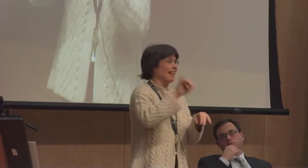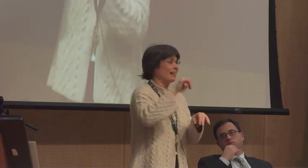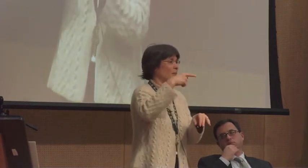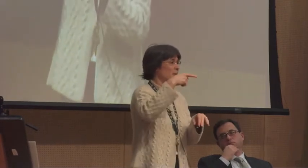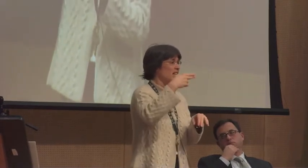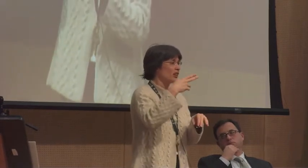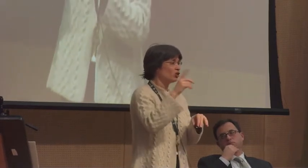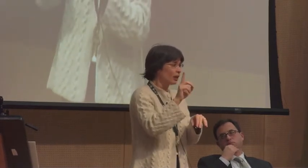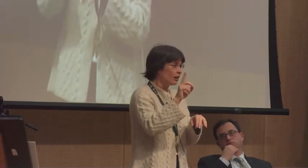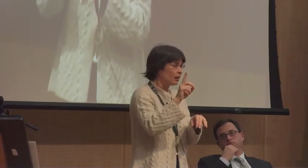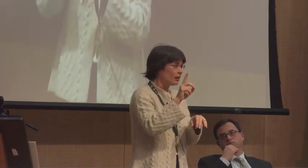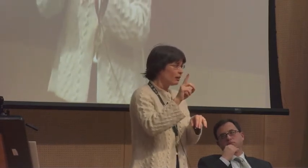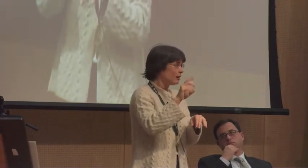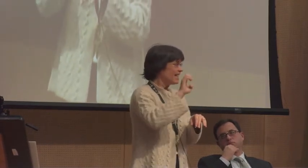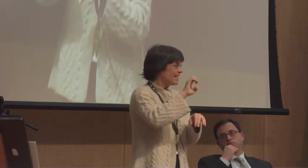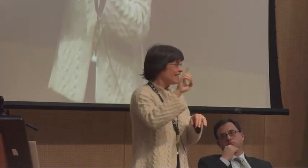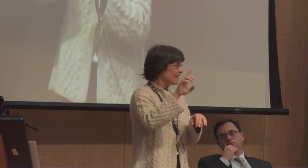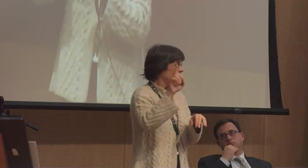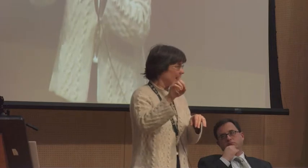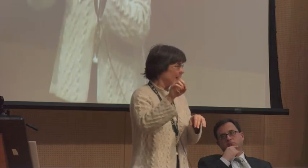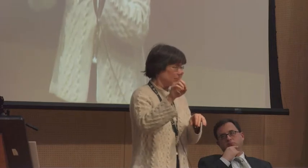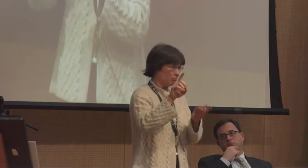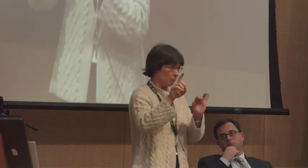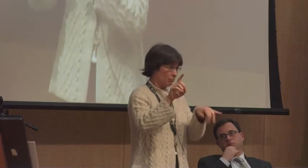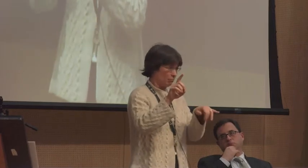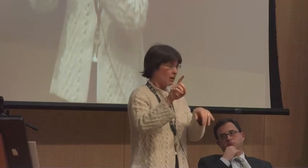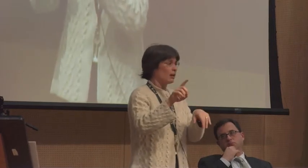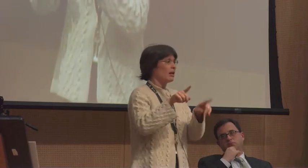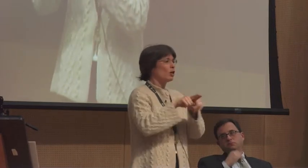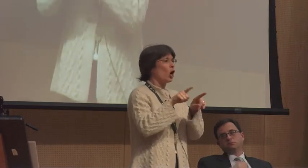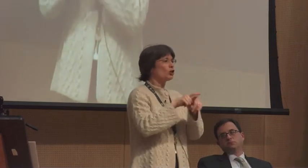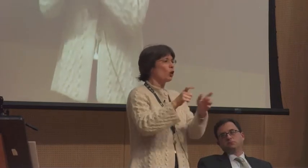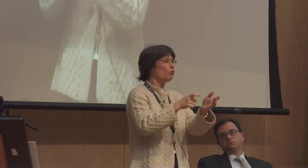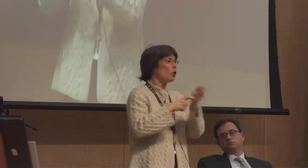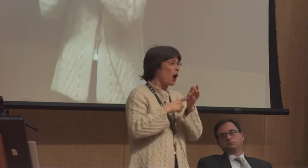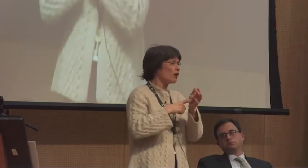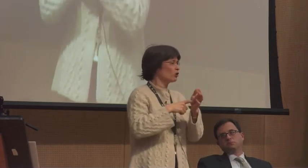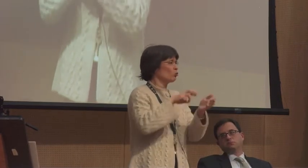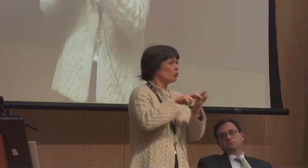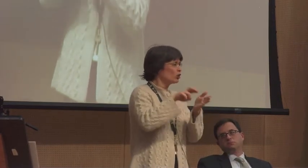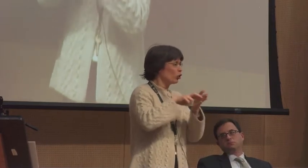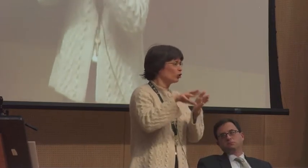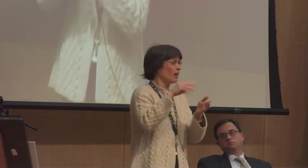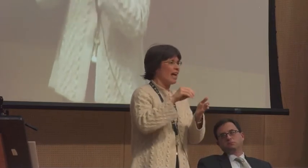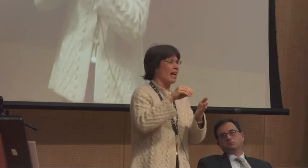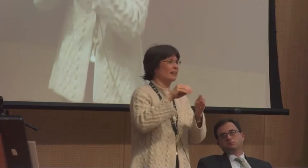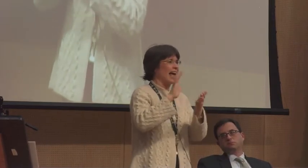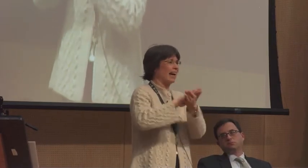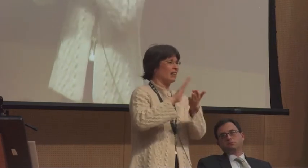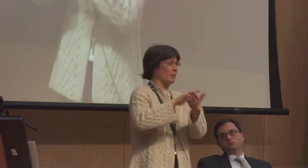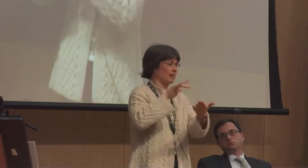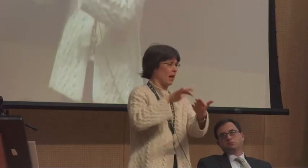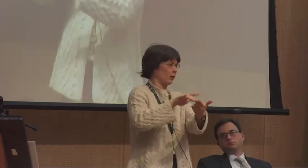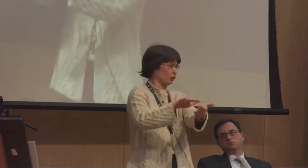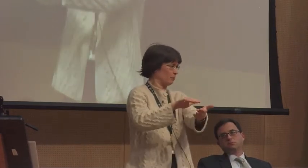like PhD, EDD. It also requires research and academic scholarship.